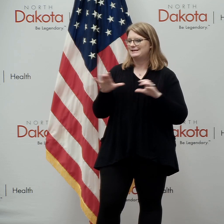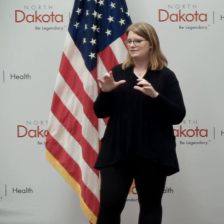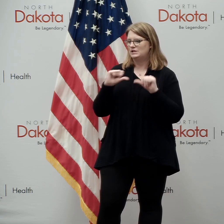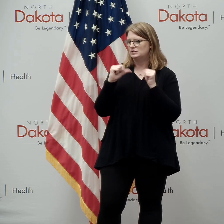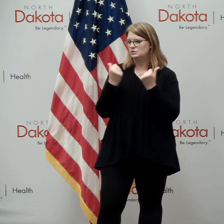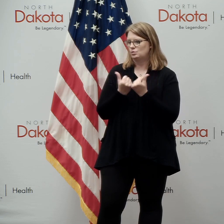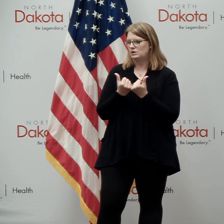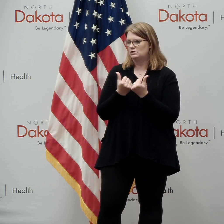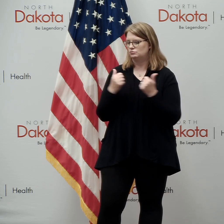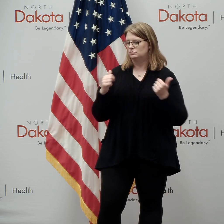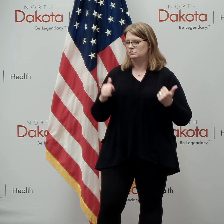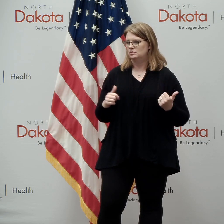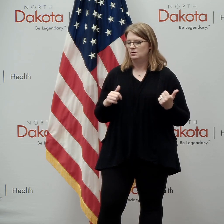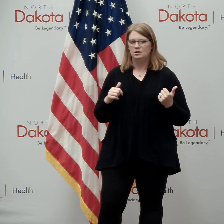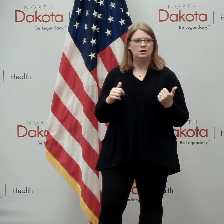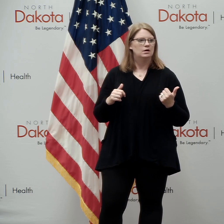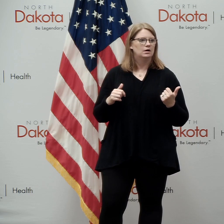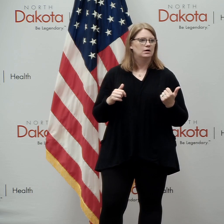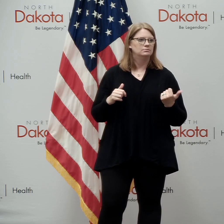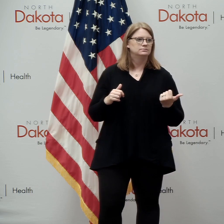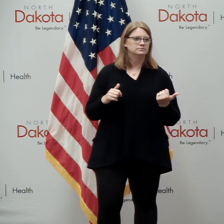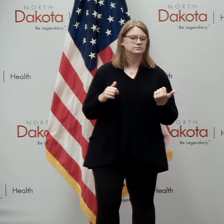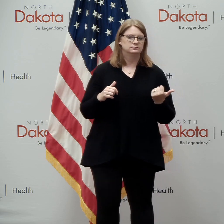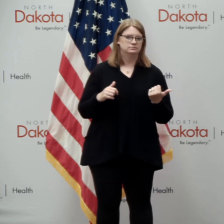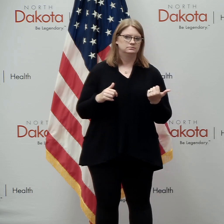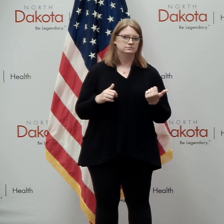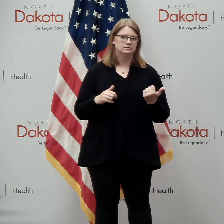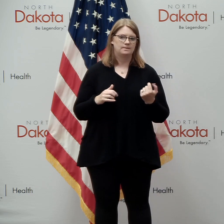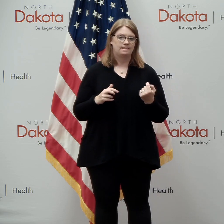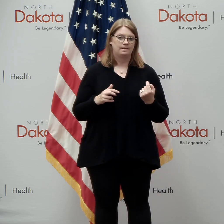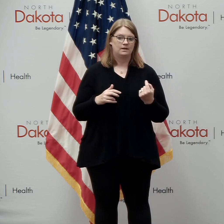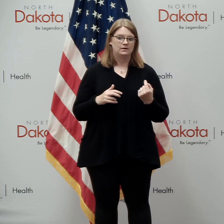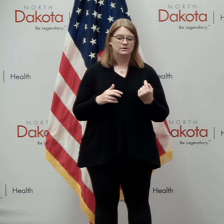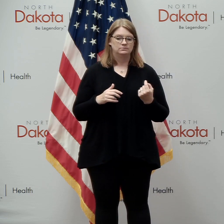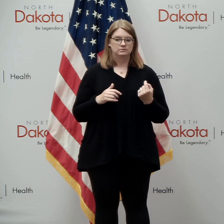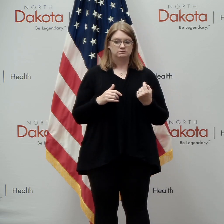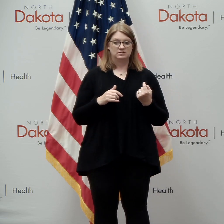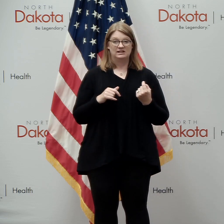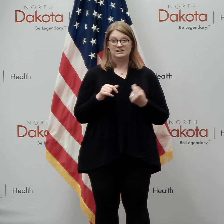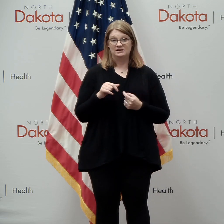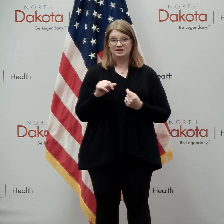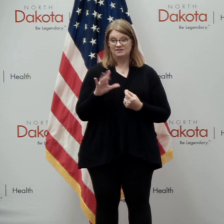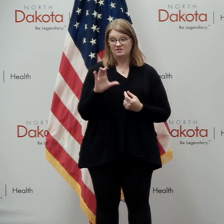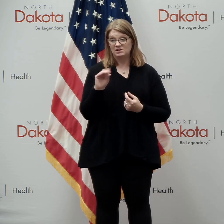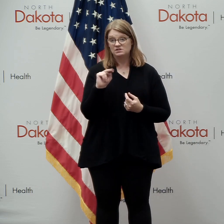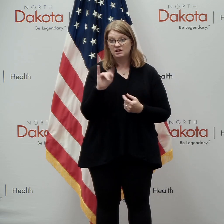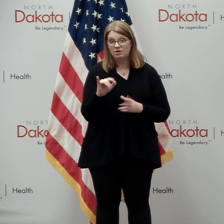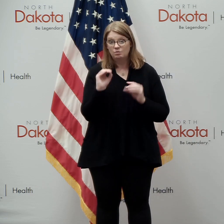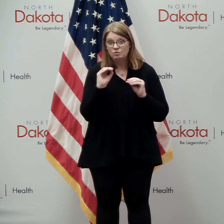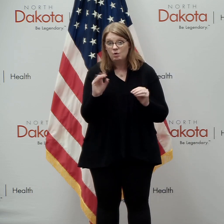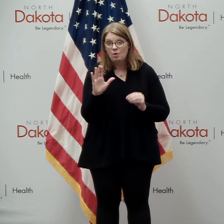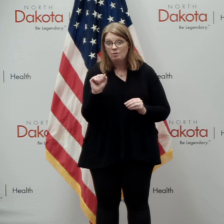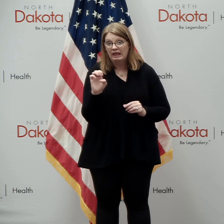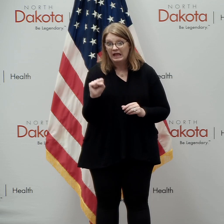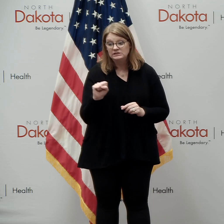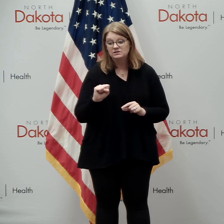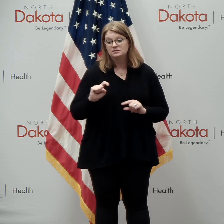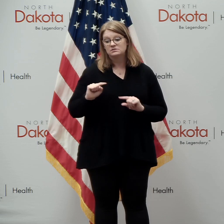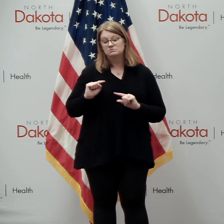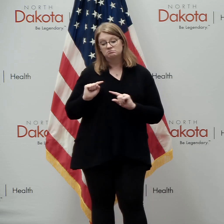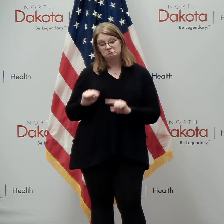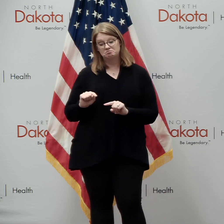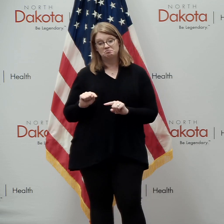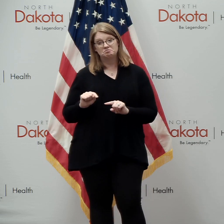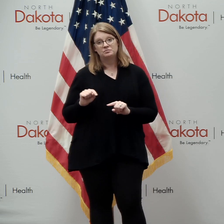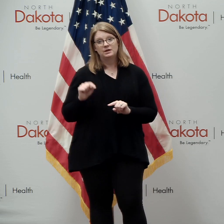But again, someone that's got if you got a county with almost no cases, you might choose to